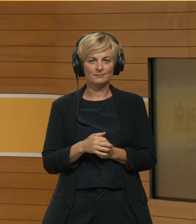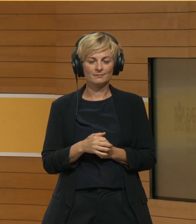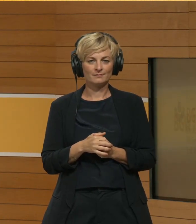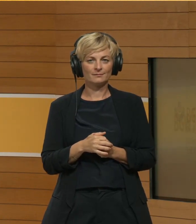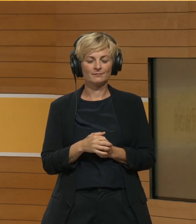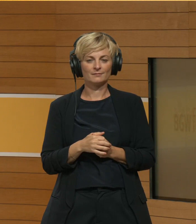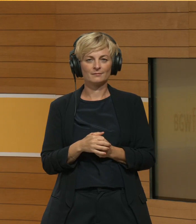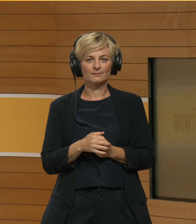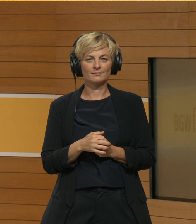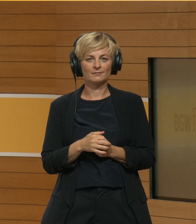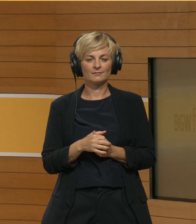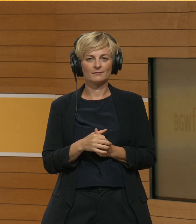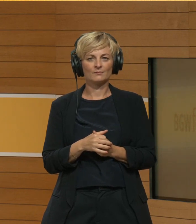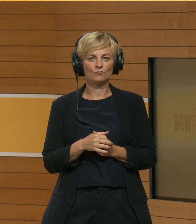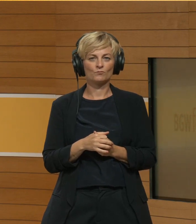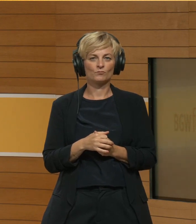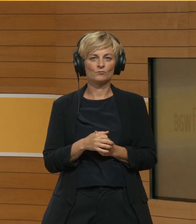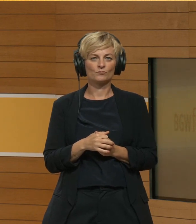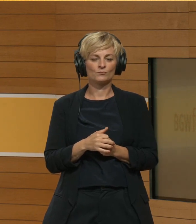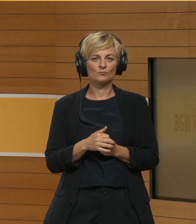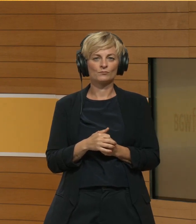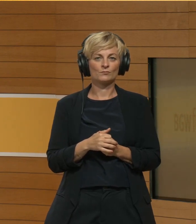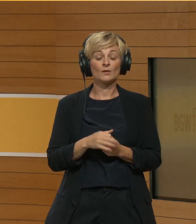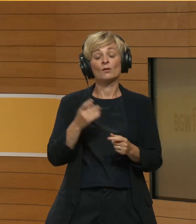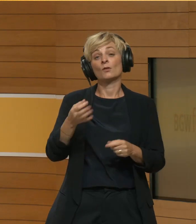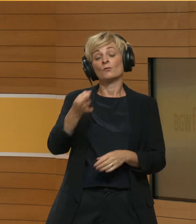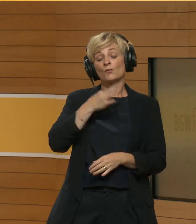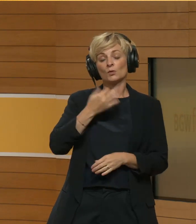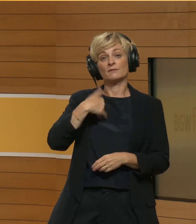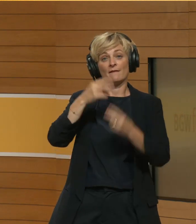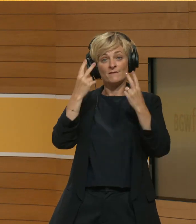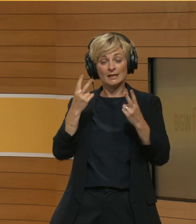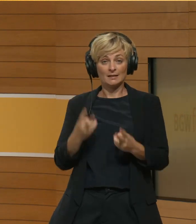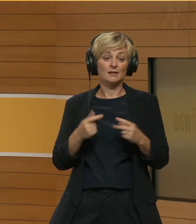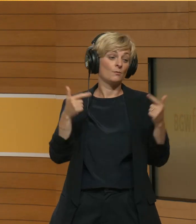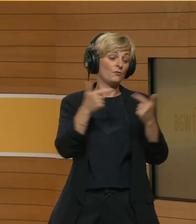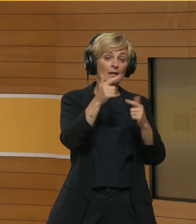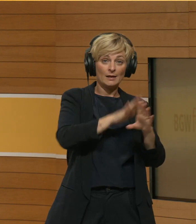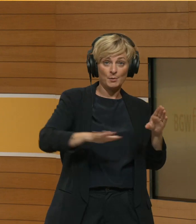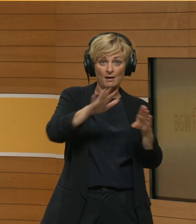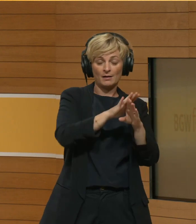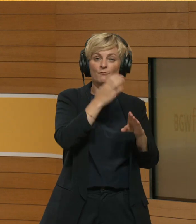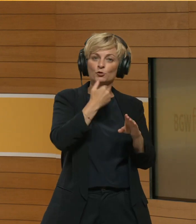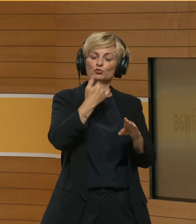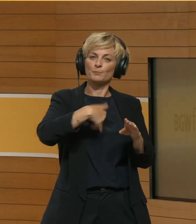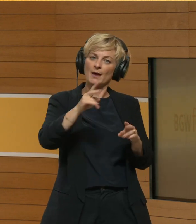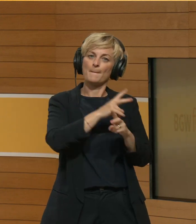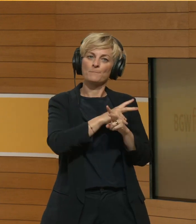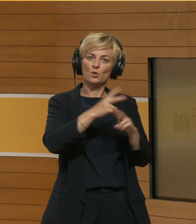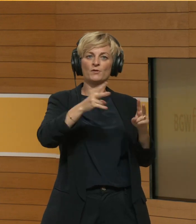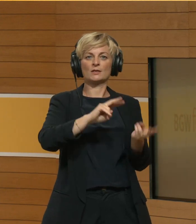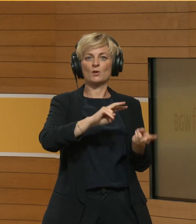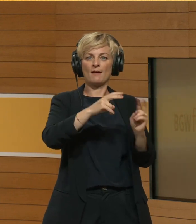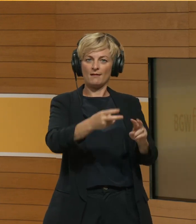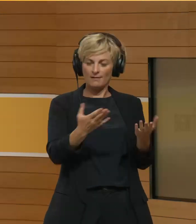professionalization in nursing. So we start with implementation of advanced practice nursing before we get a member of the Magnet for Europe